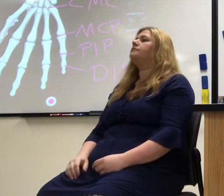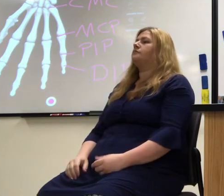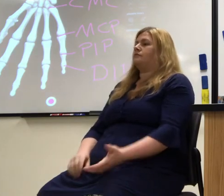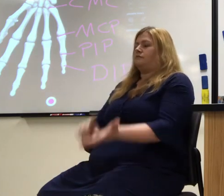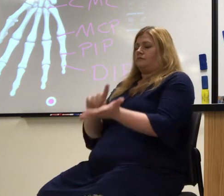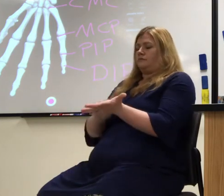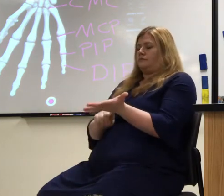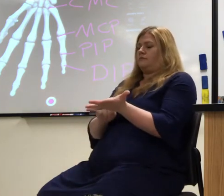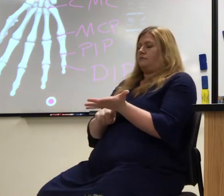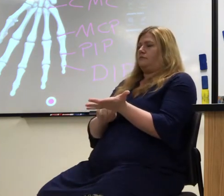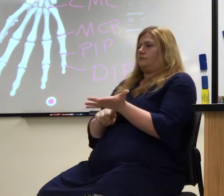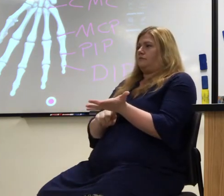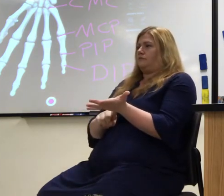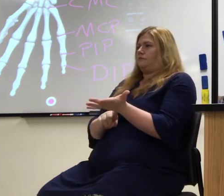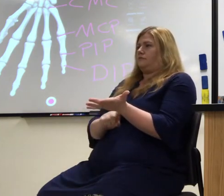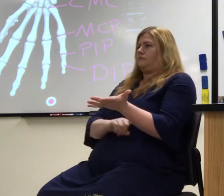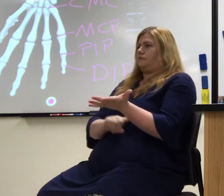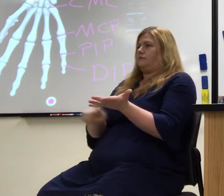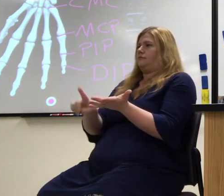metacarpal phalangeal.